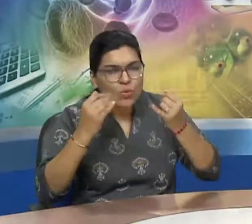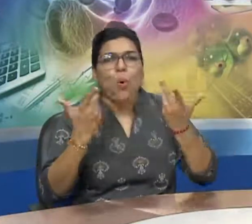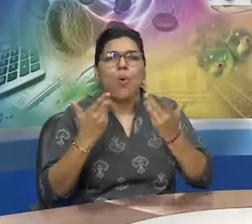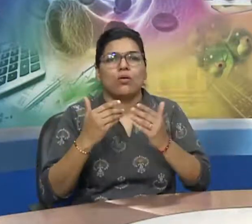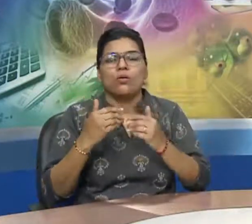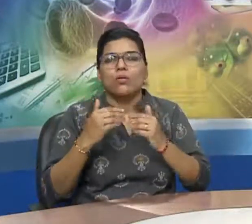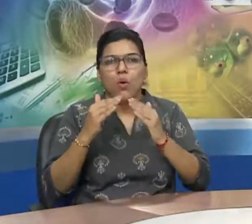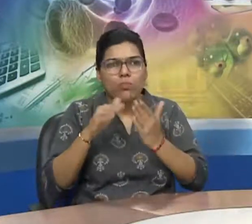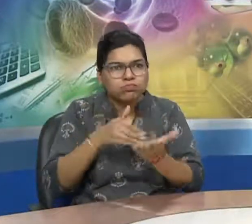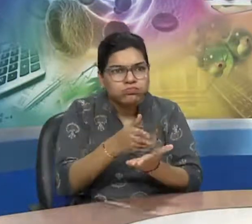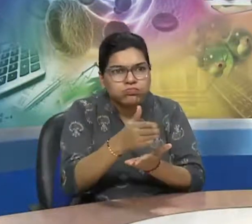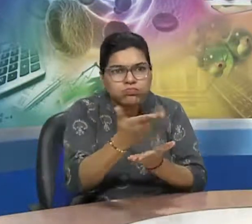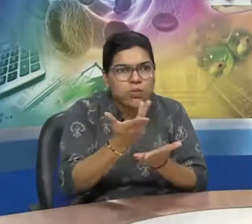means to look for something.